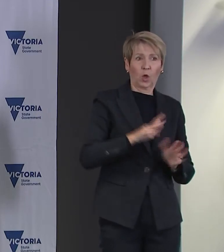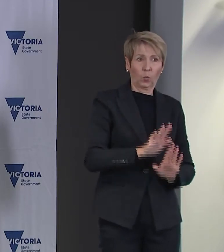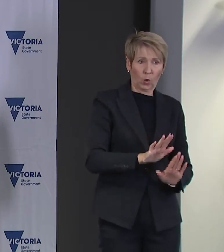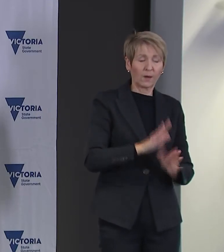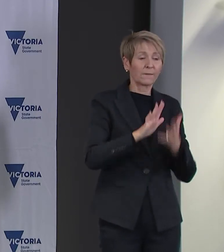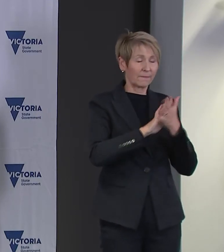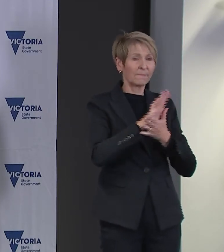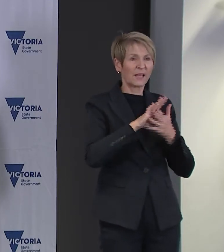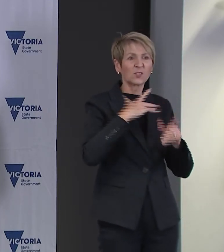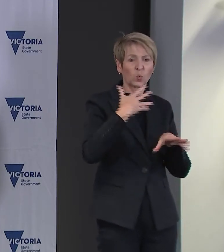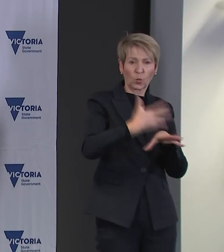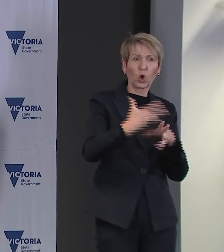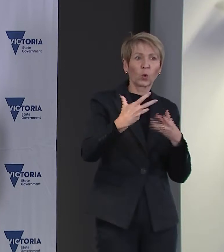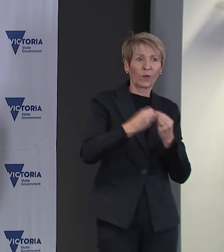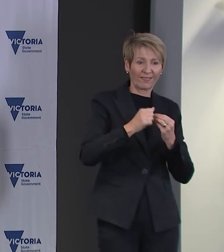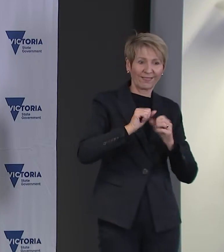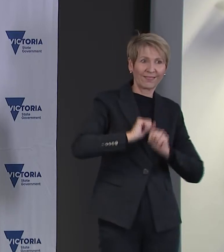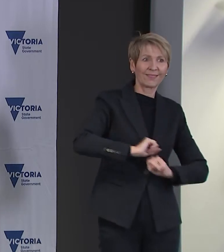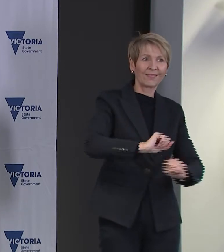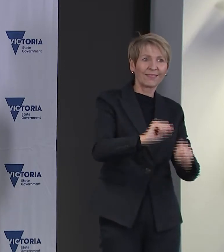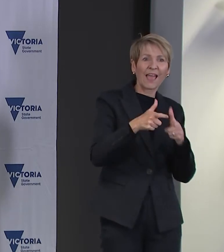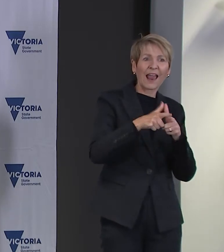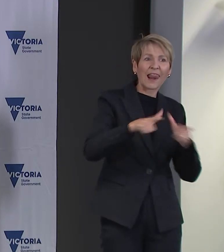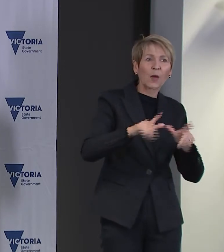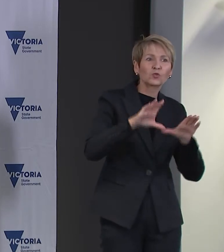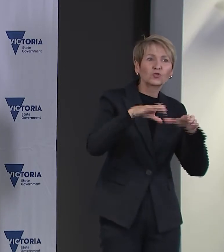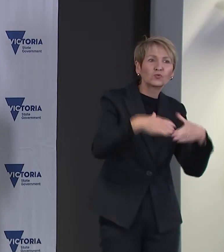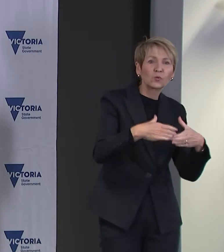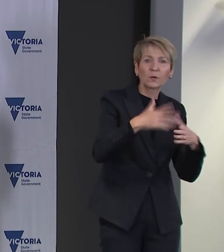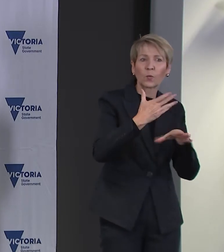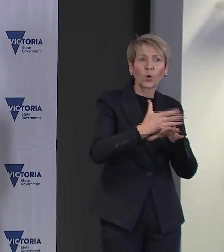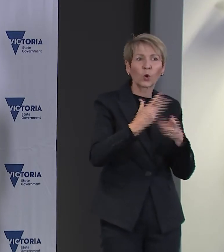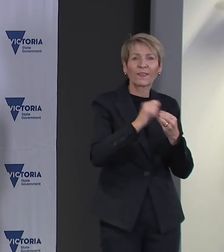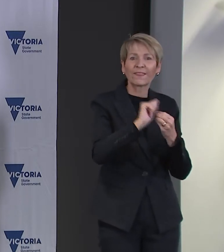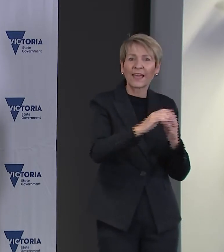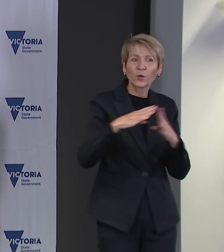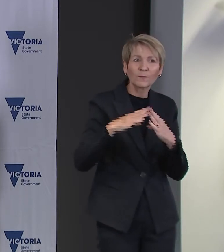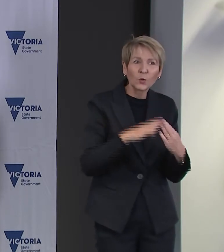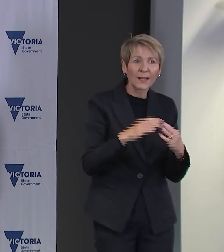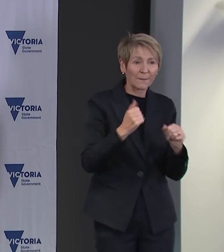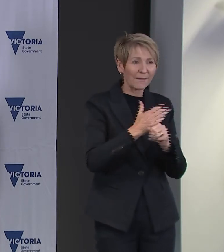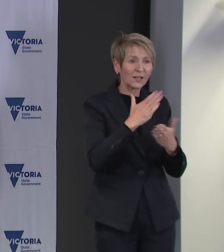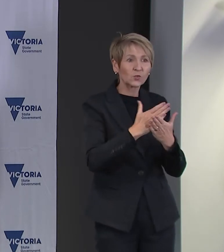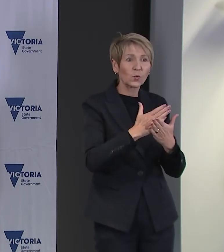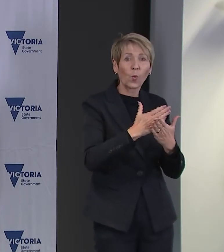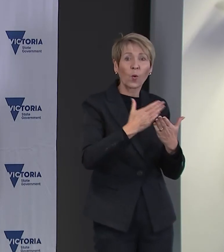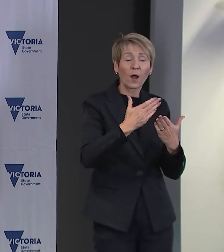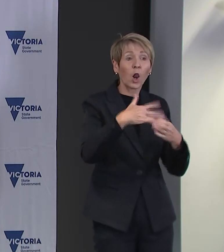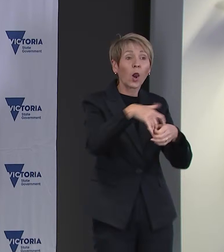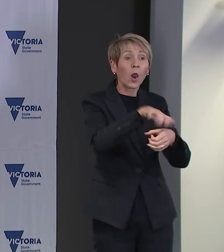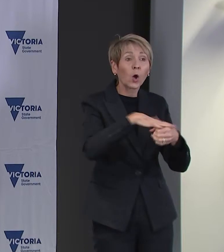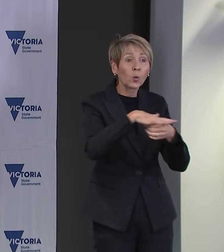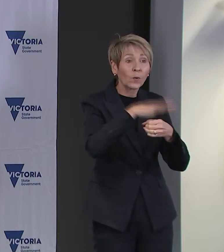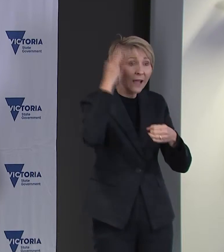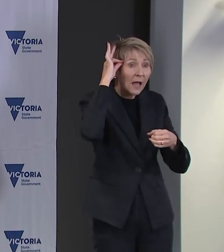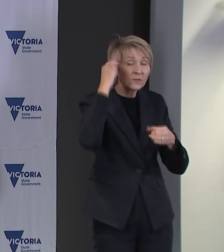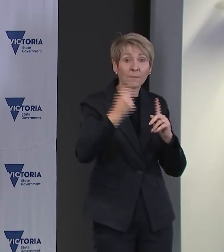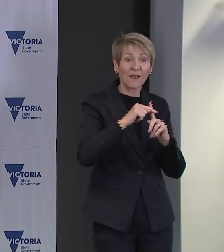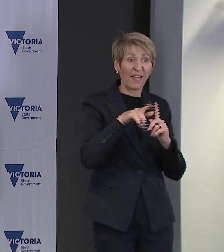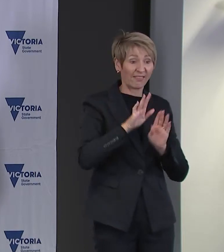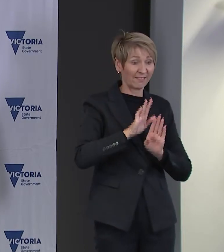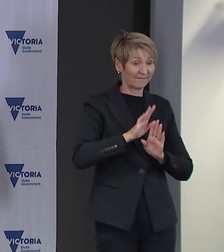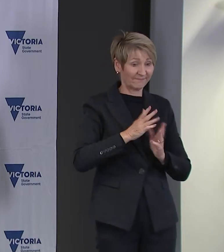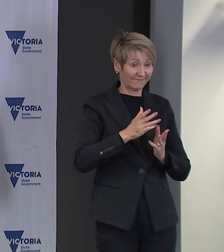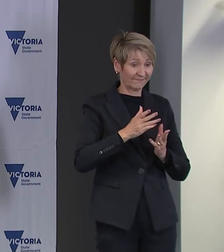the community health organisations, the schools, the local councils and the faith communities and other